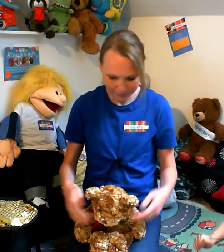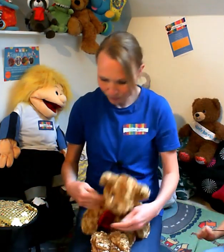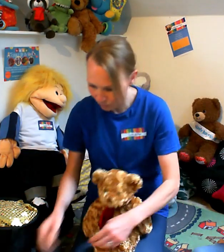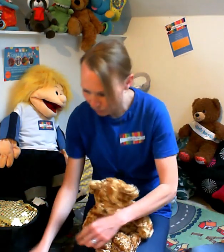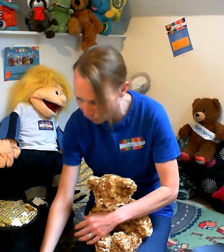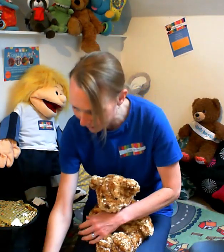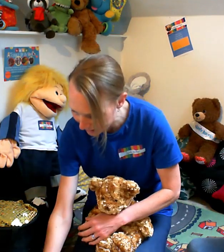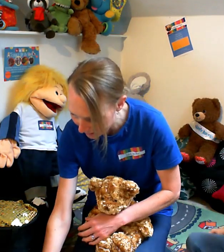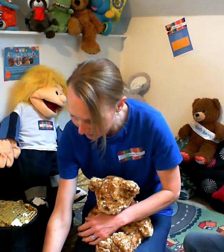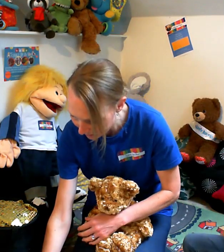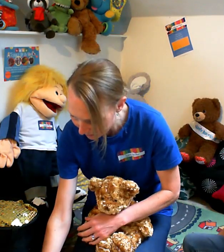Oh, that's...